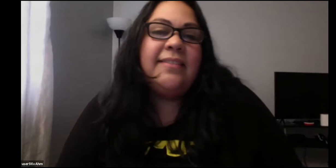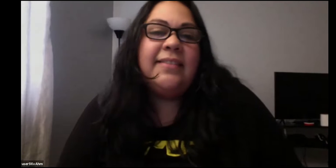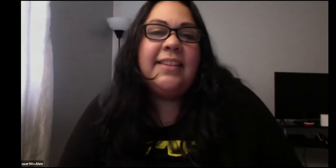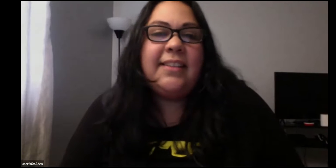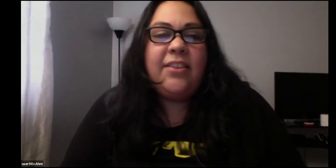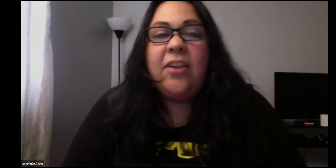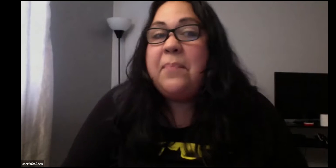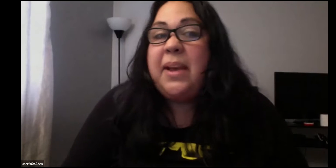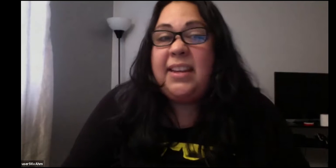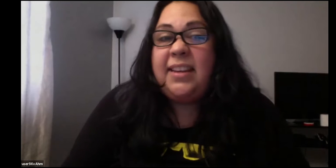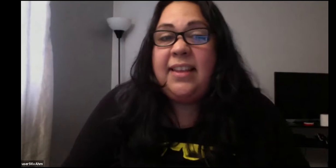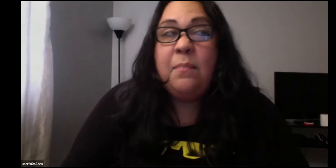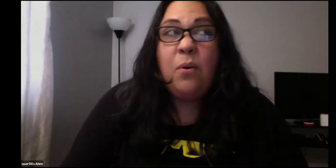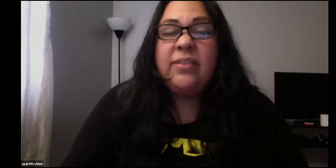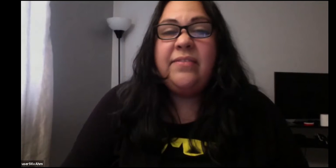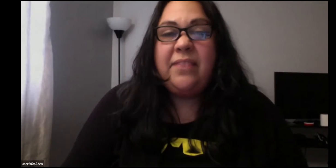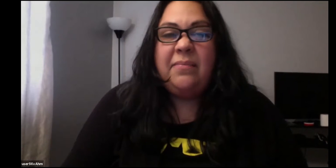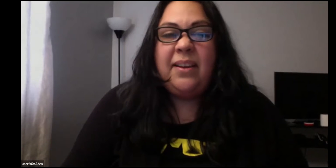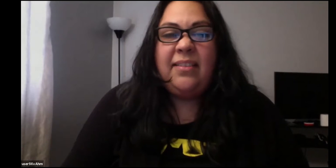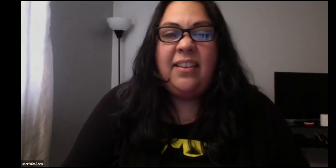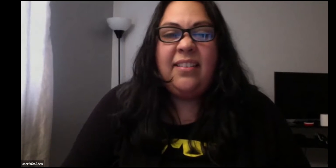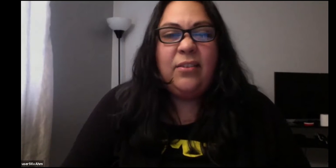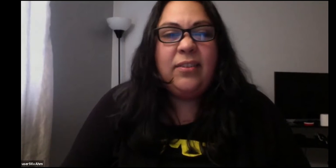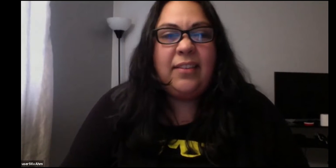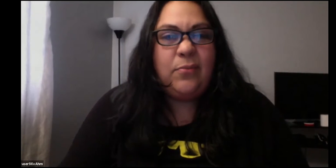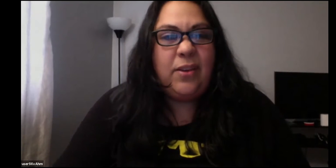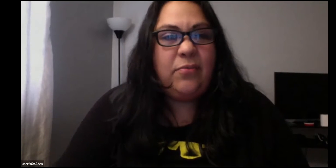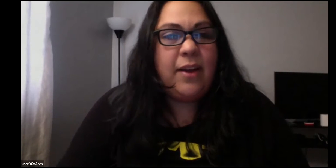Let's see, there are many, like most of them, I think, look like the way you write them.